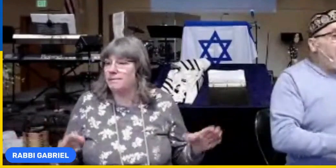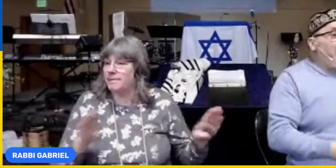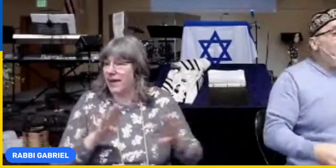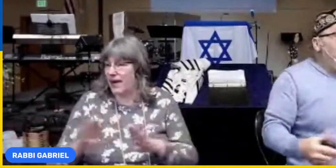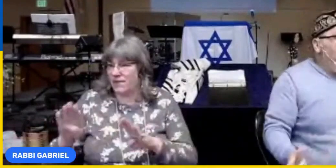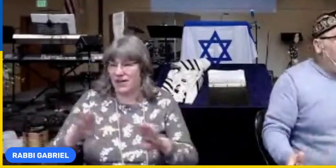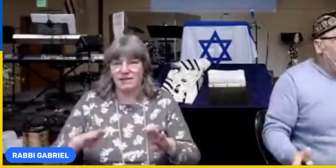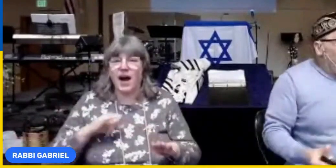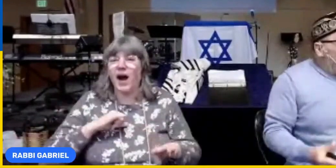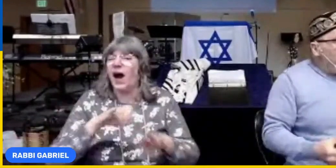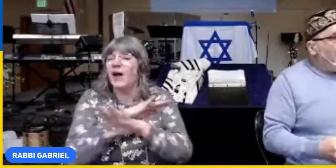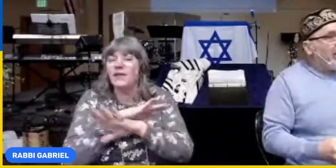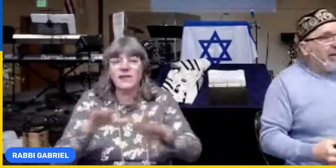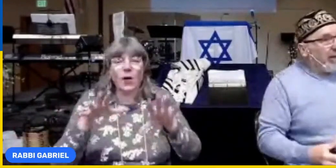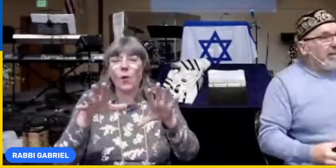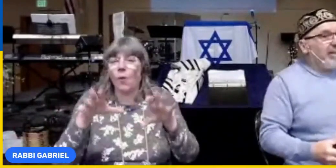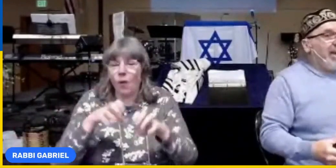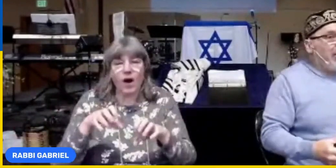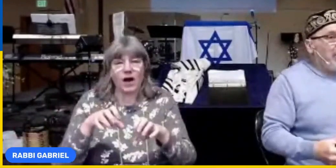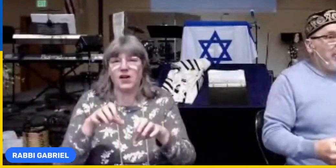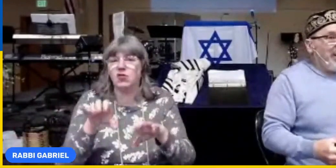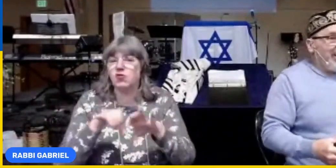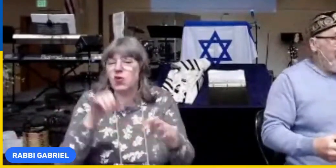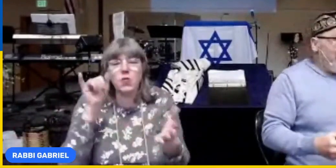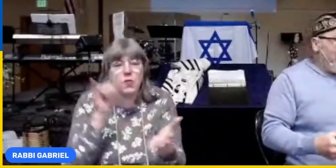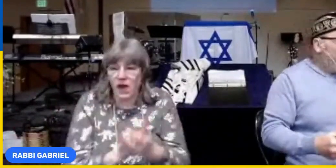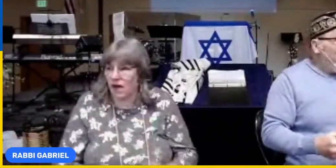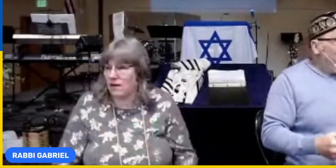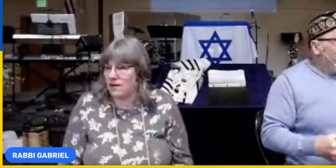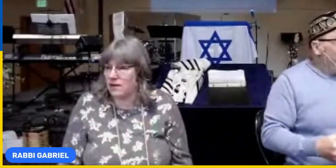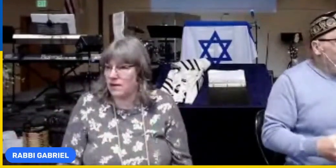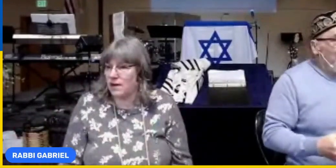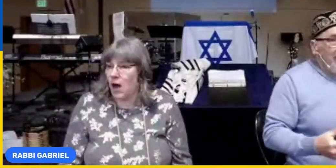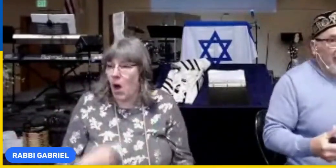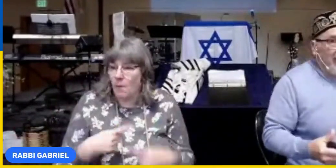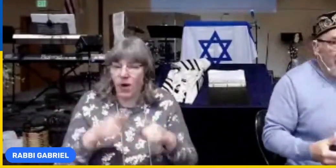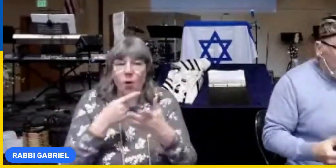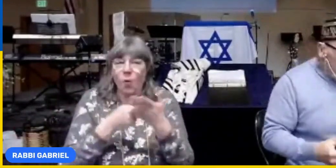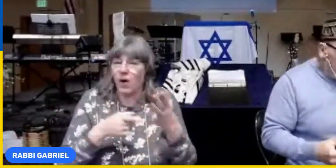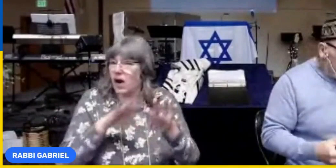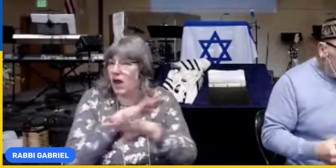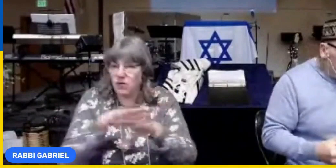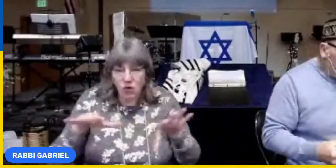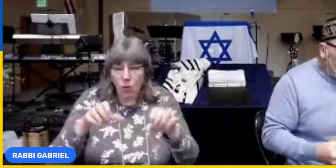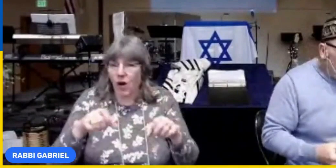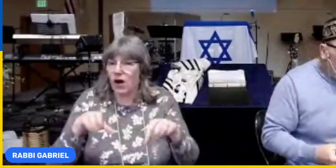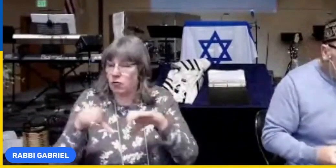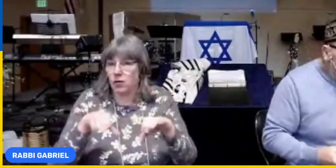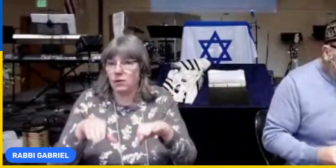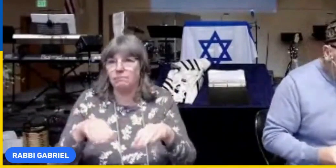Instead, I do the very thing I hate. Doesn't that sound like that guy we were reading about before? You know?